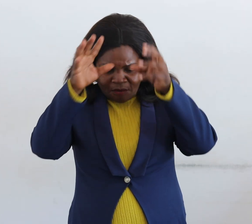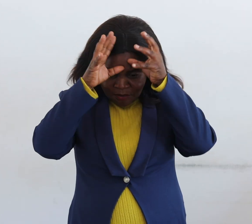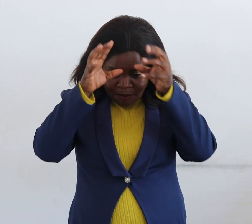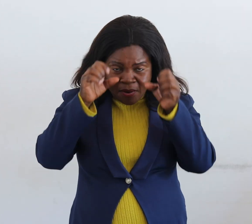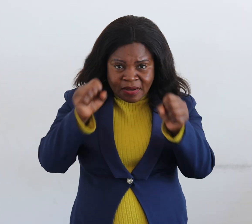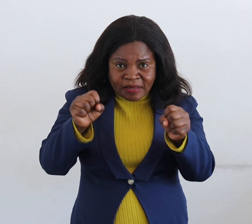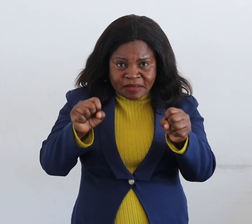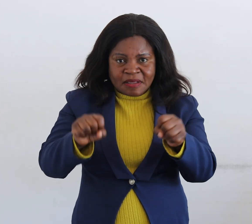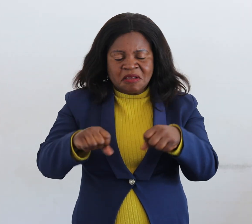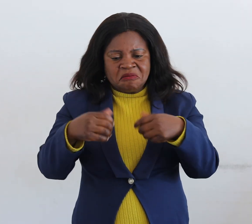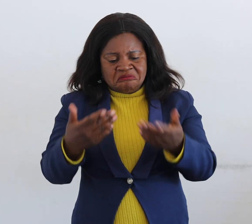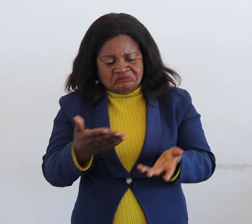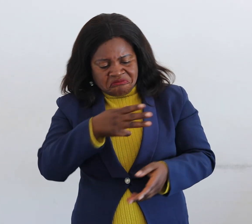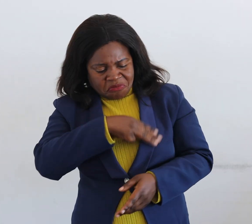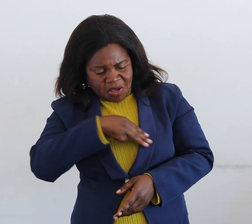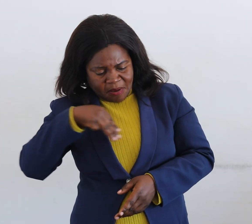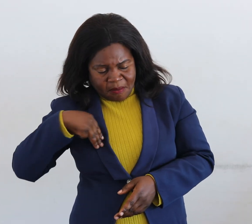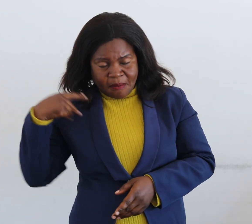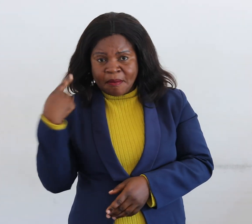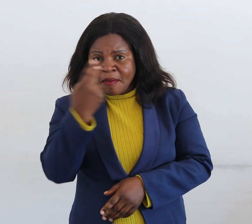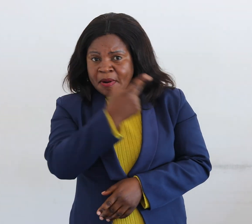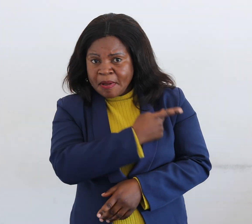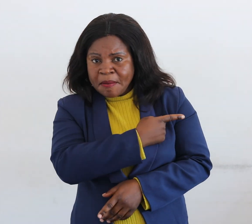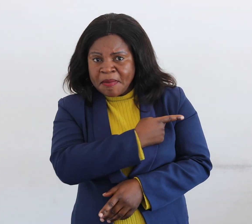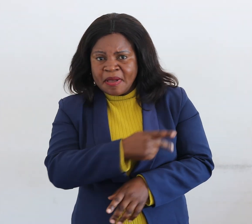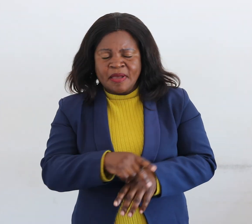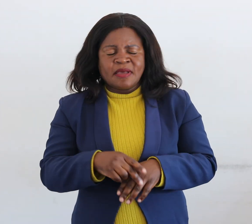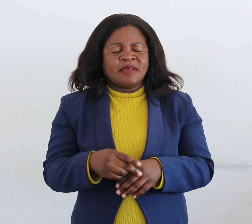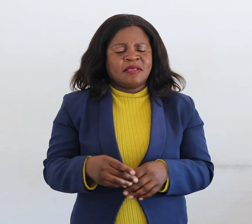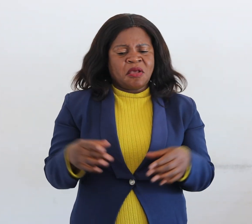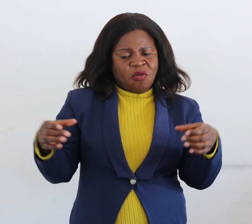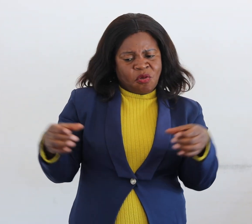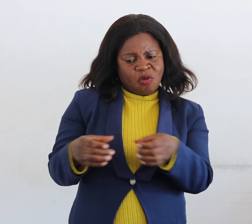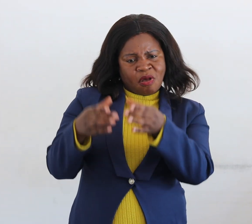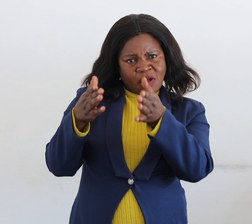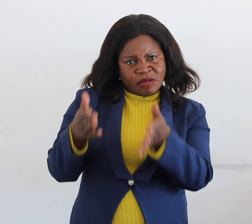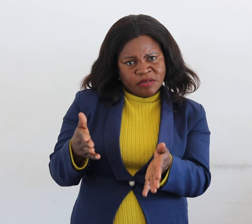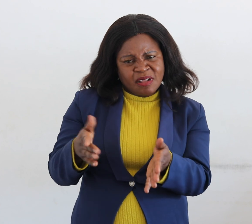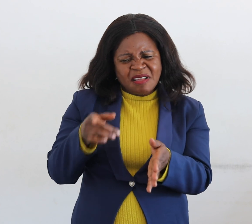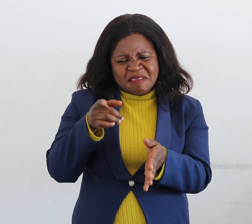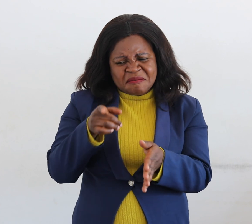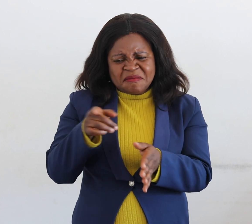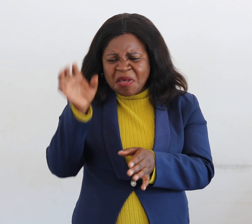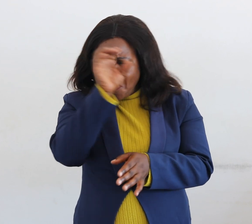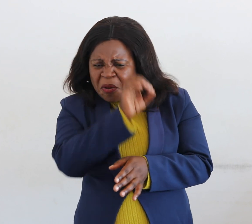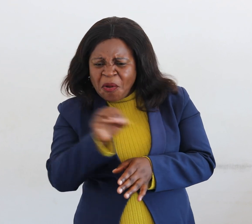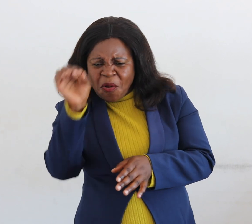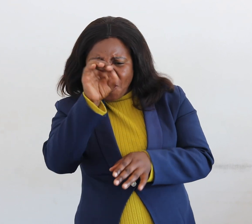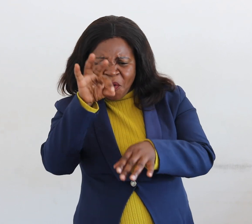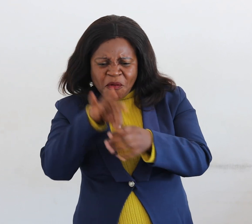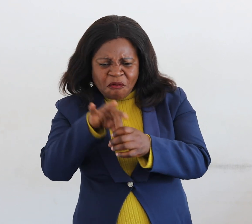Parliament, or Councilor and seeking votes from the people, as well as a